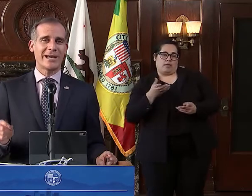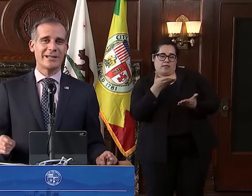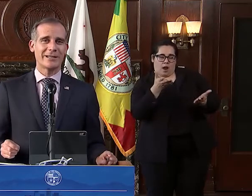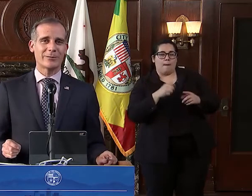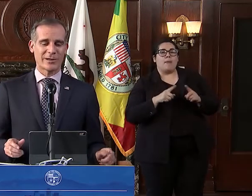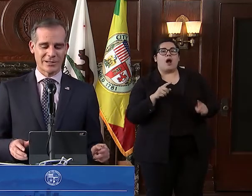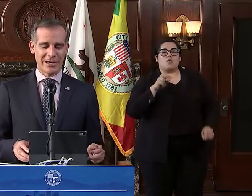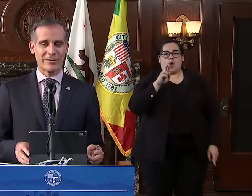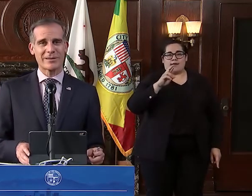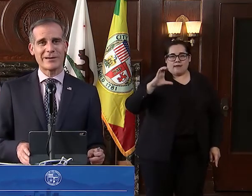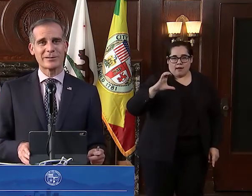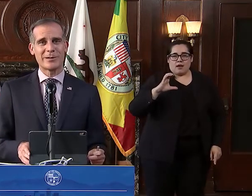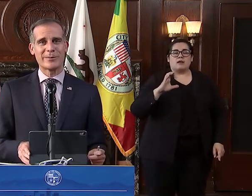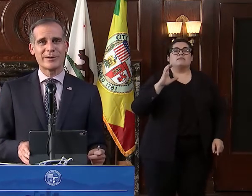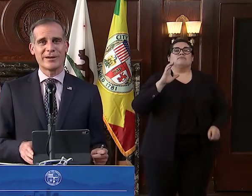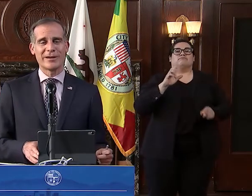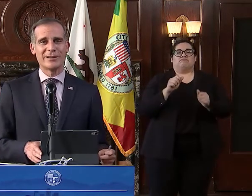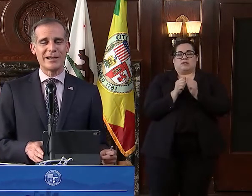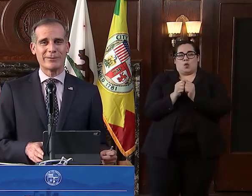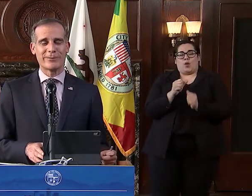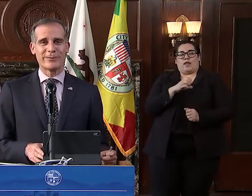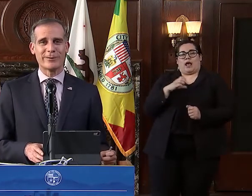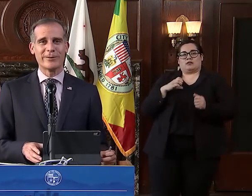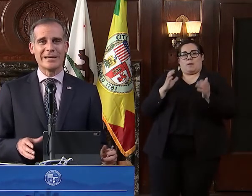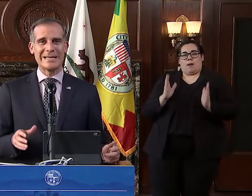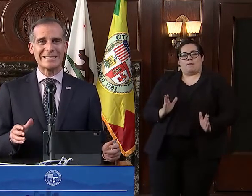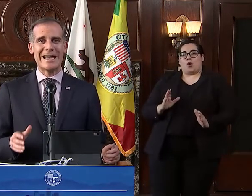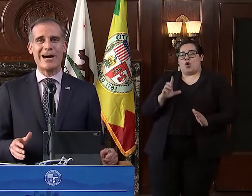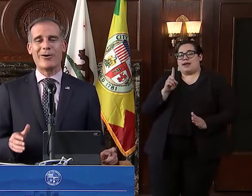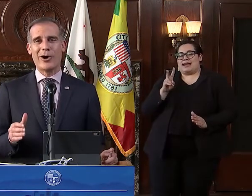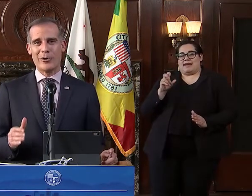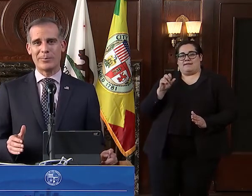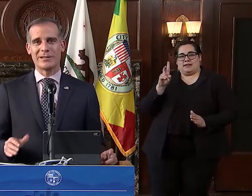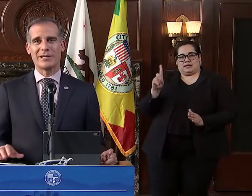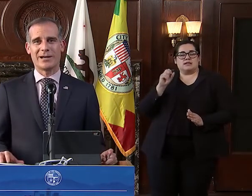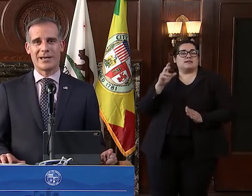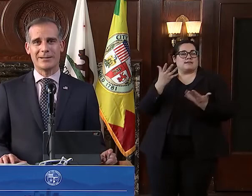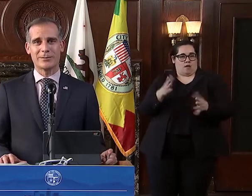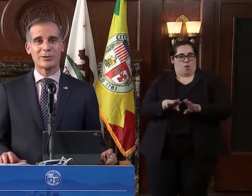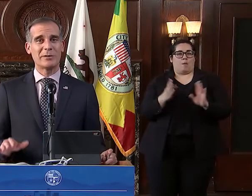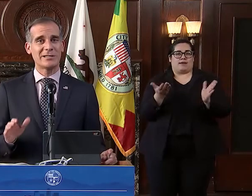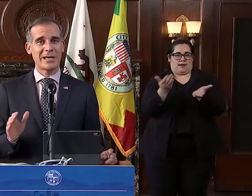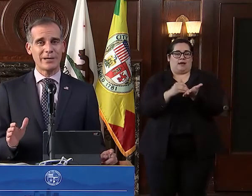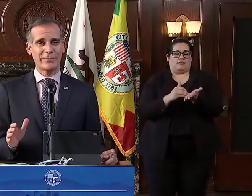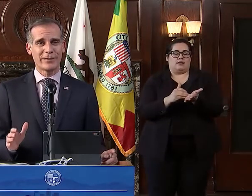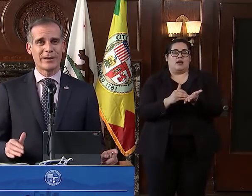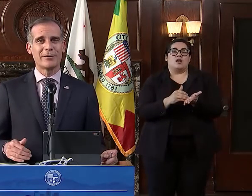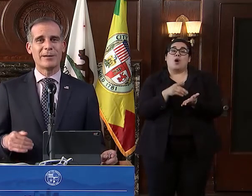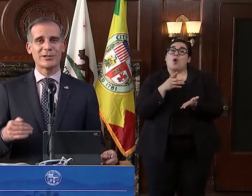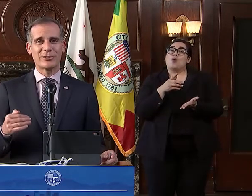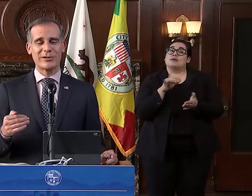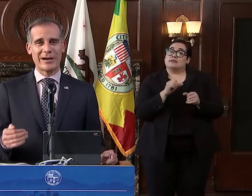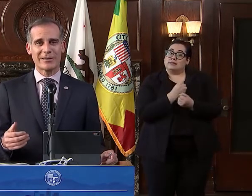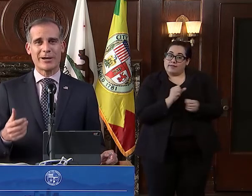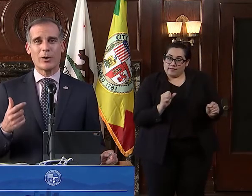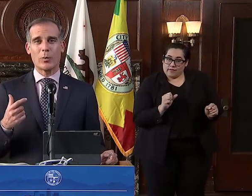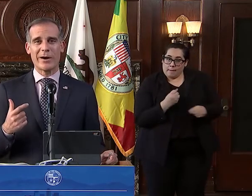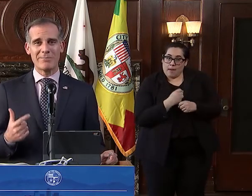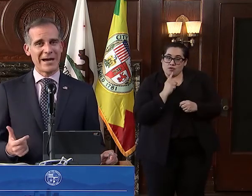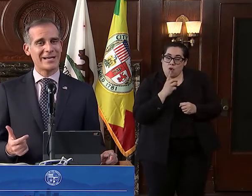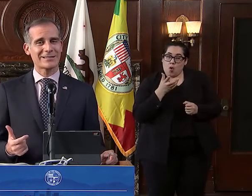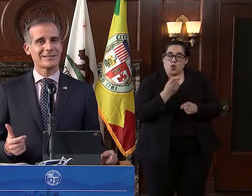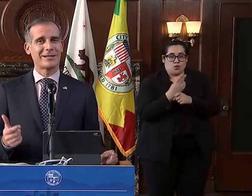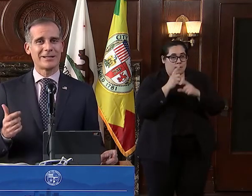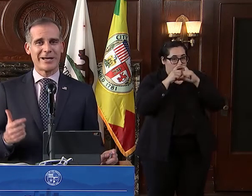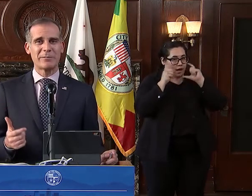Runyon Canyon, working together with Councilmember David Rue, is now open again. So be safe. Make sure you're out there. Wear